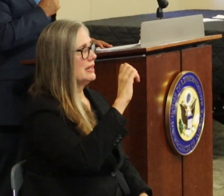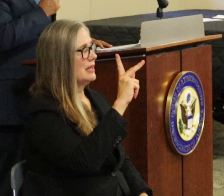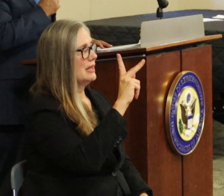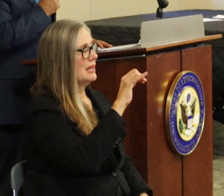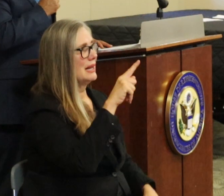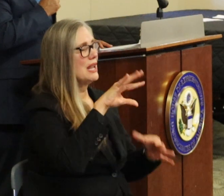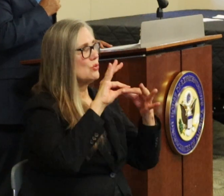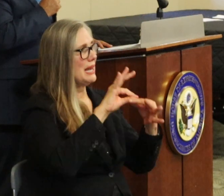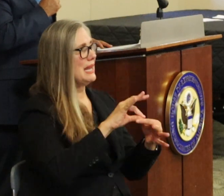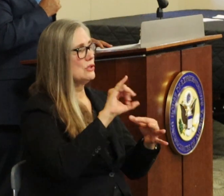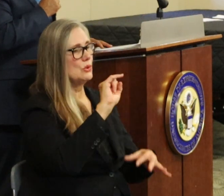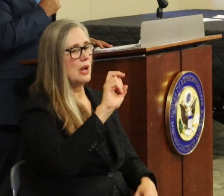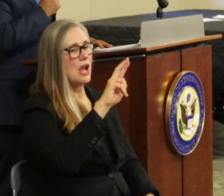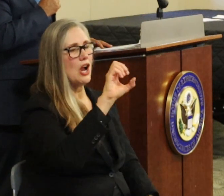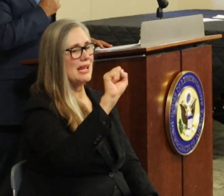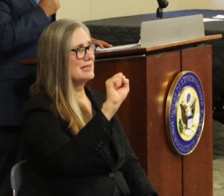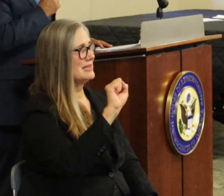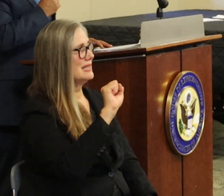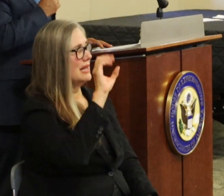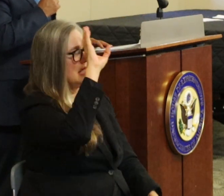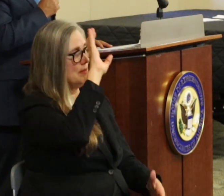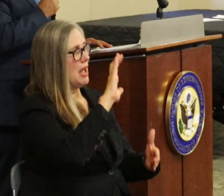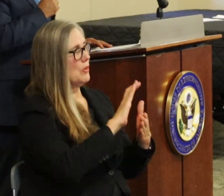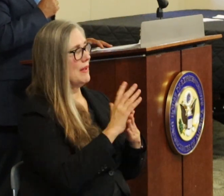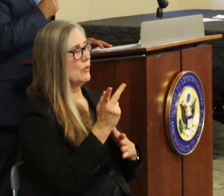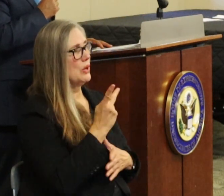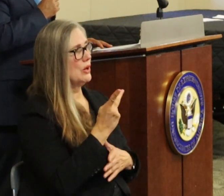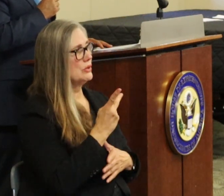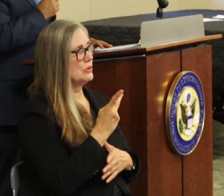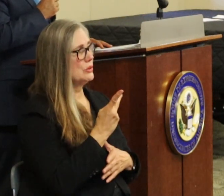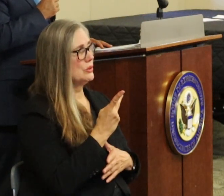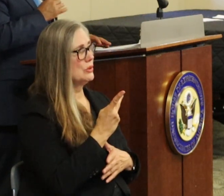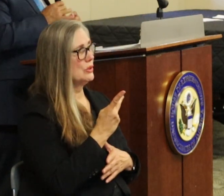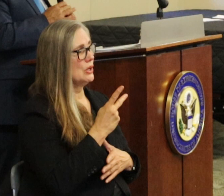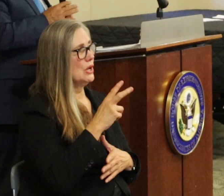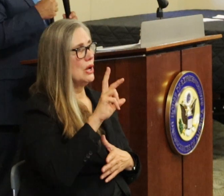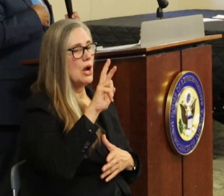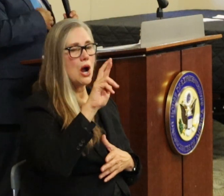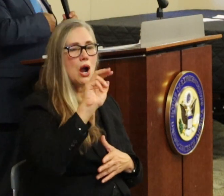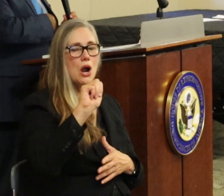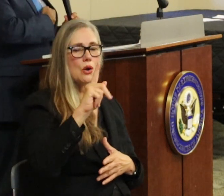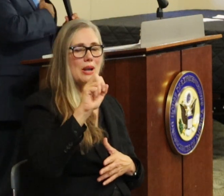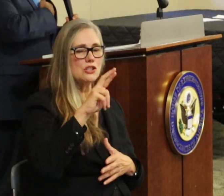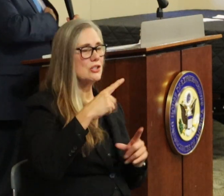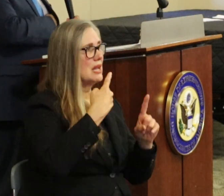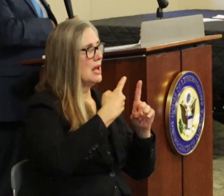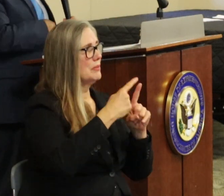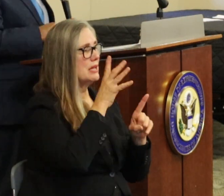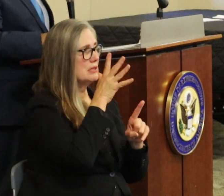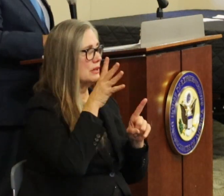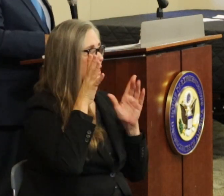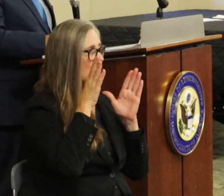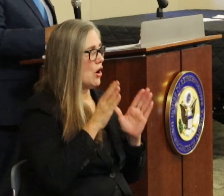Congressman, thank you for doing this town hall. My wife and I are ranchers and farmers in Los Alamos. We